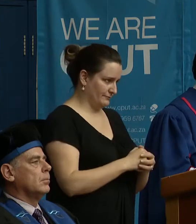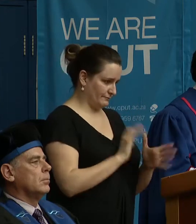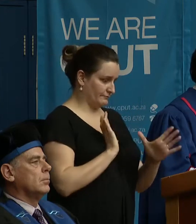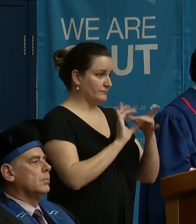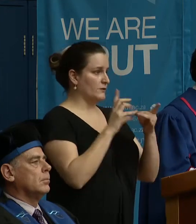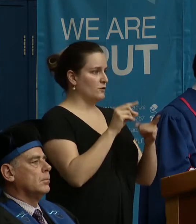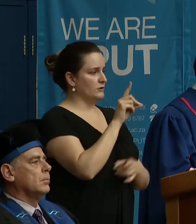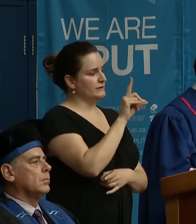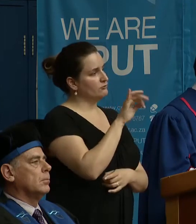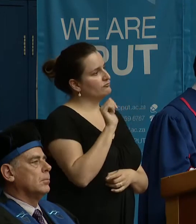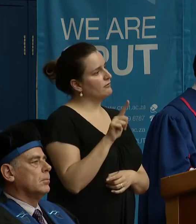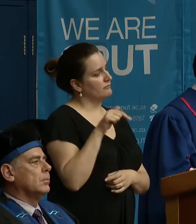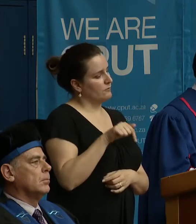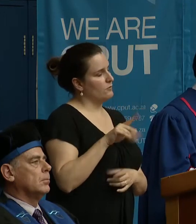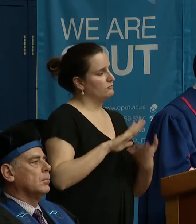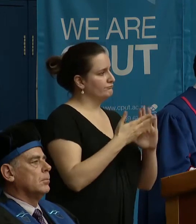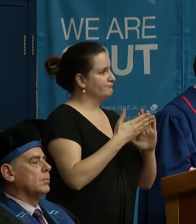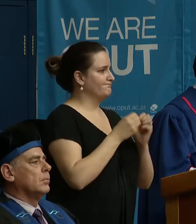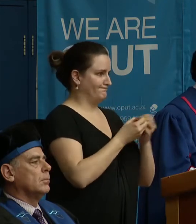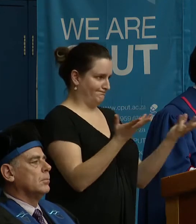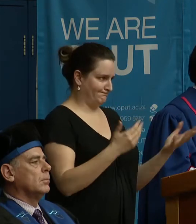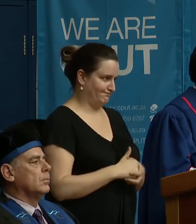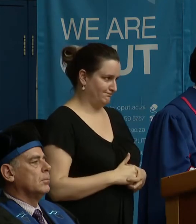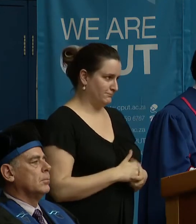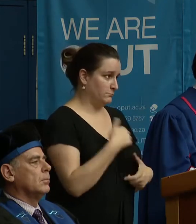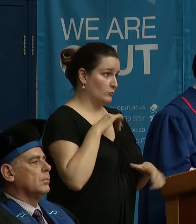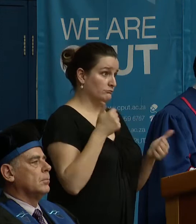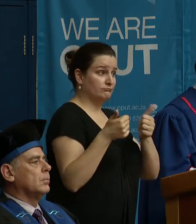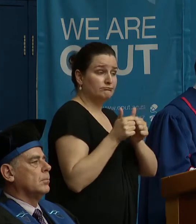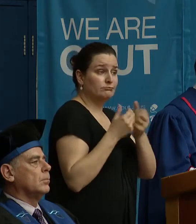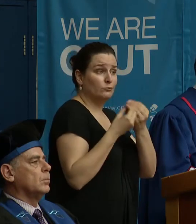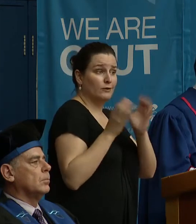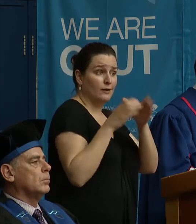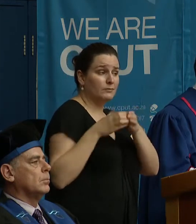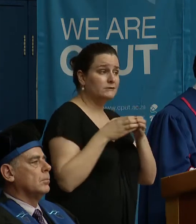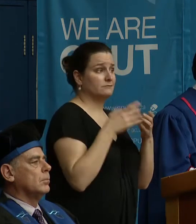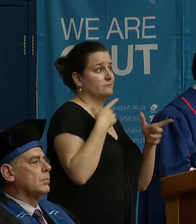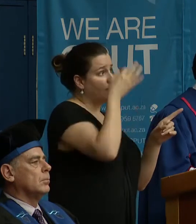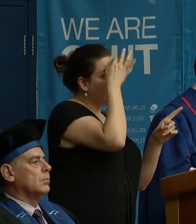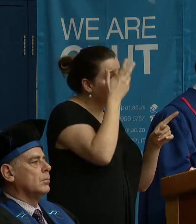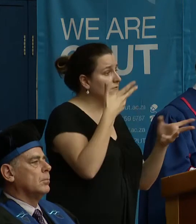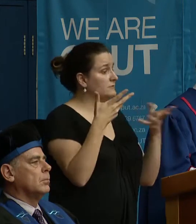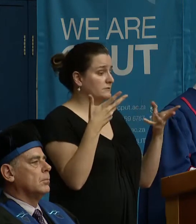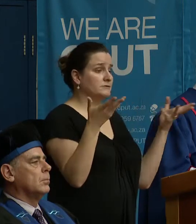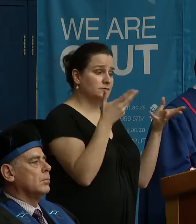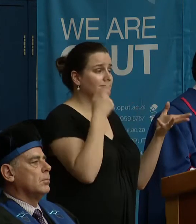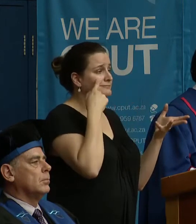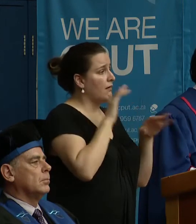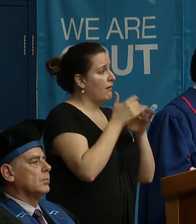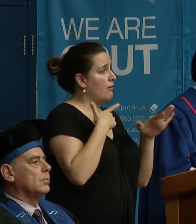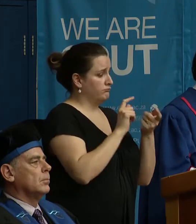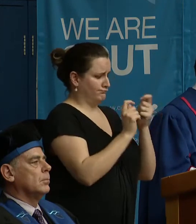impact of digitization across society. We collaborate with companies and governments to devise transformative growth